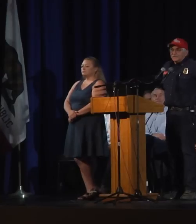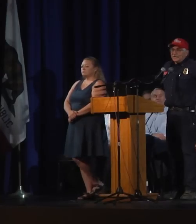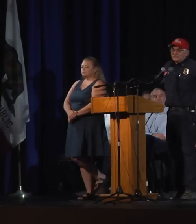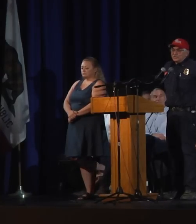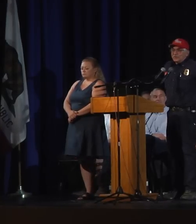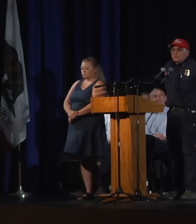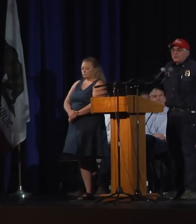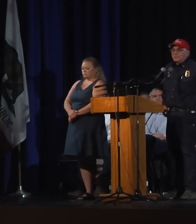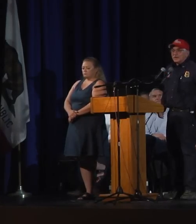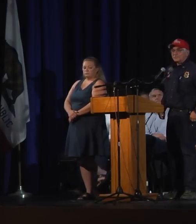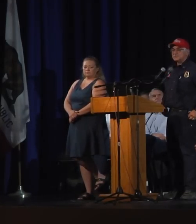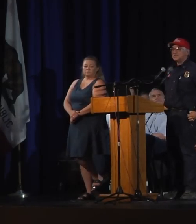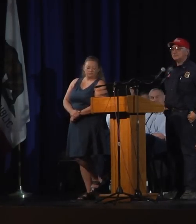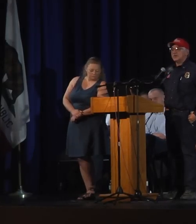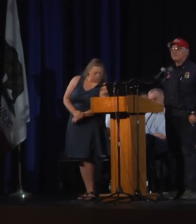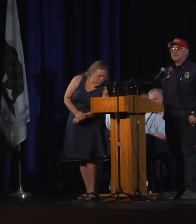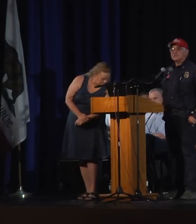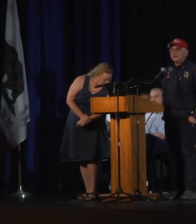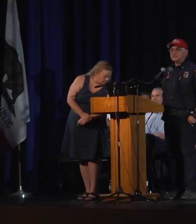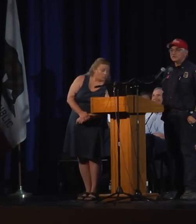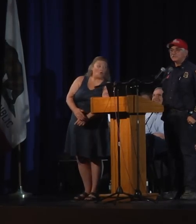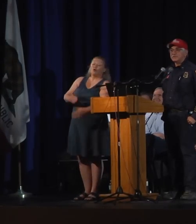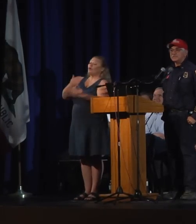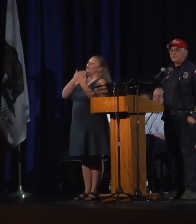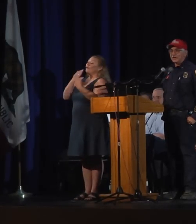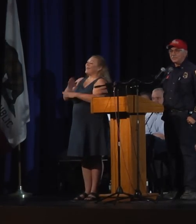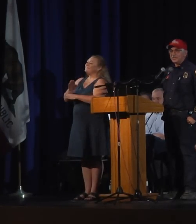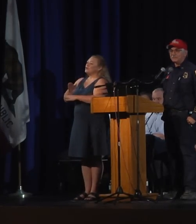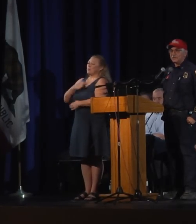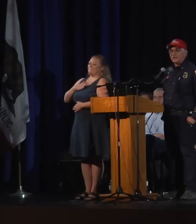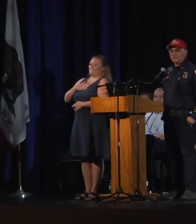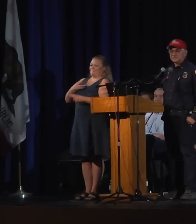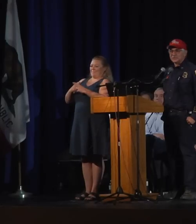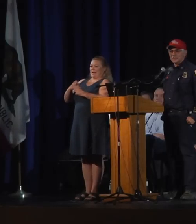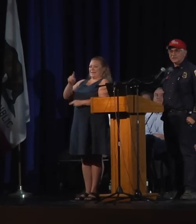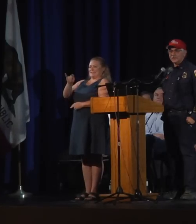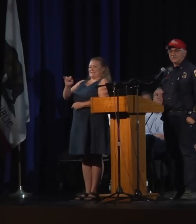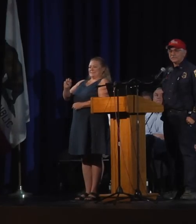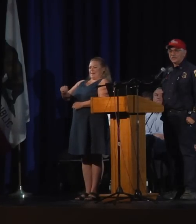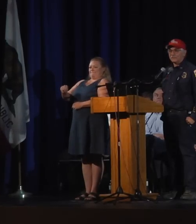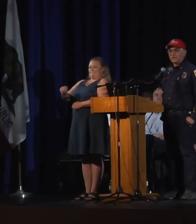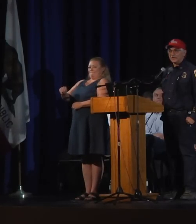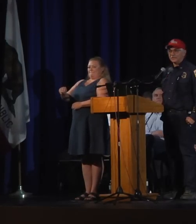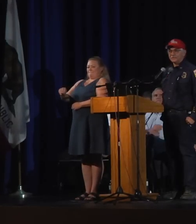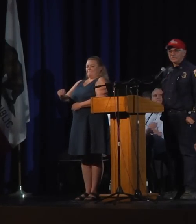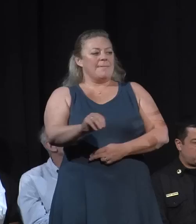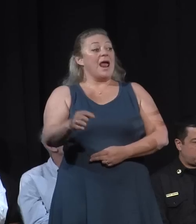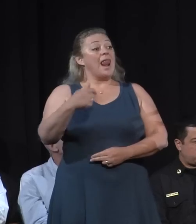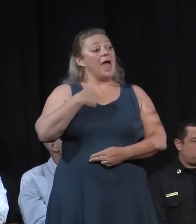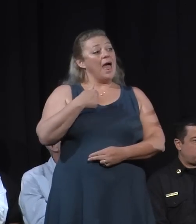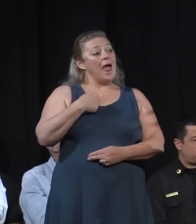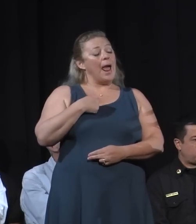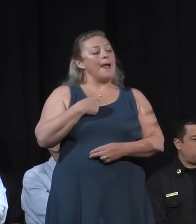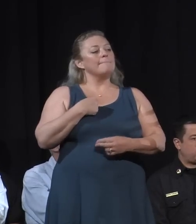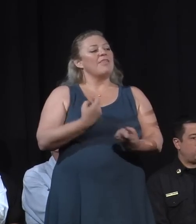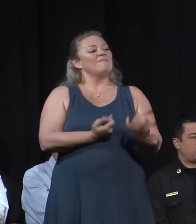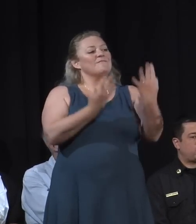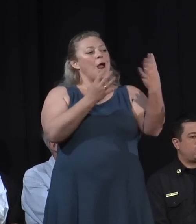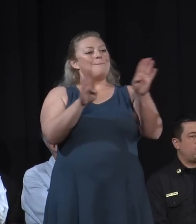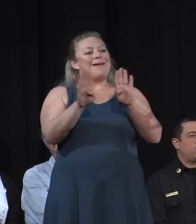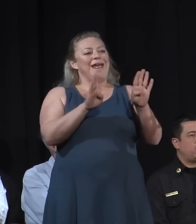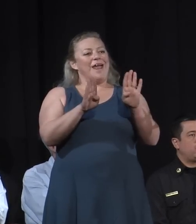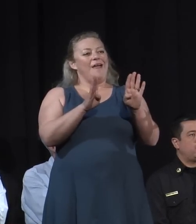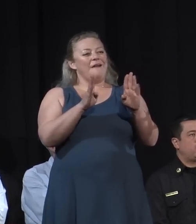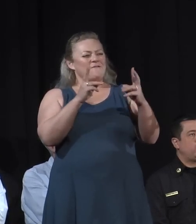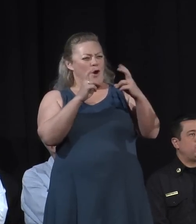Good afternoon, everybody. My name is Tim Chavez, and I serve as the fire behavior analyst on Cal Fire Incident Management Team 4.